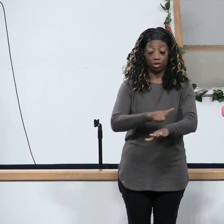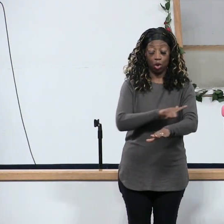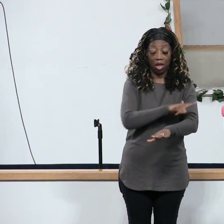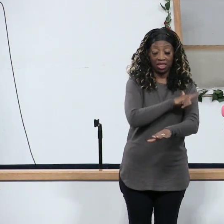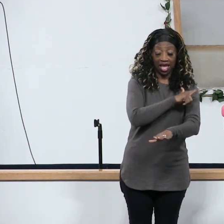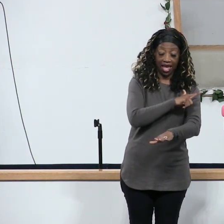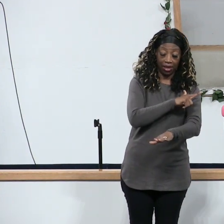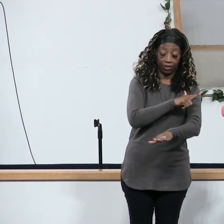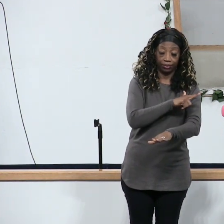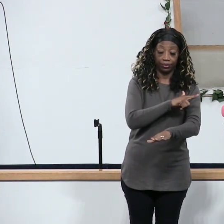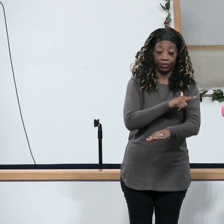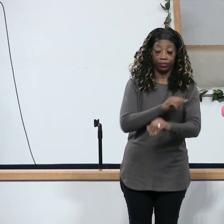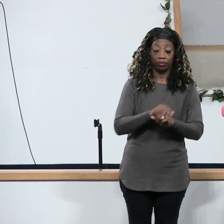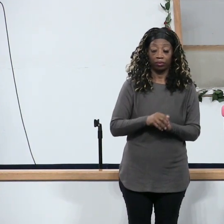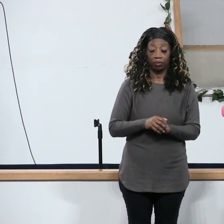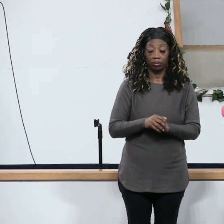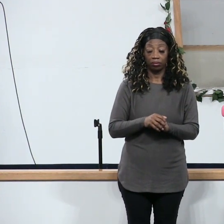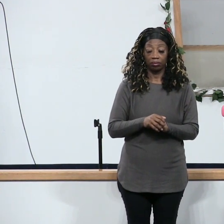actual animal.